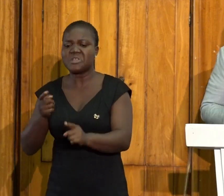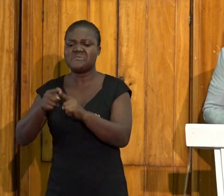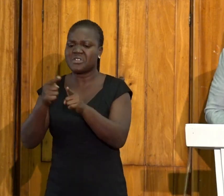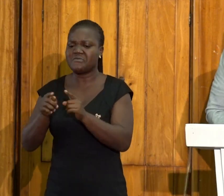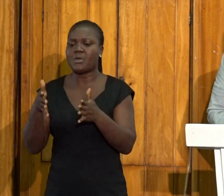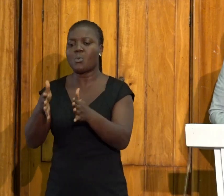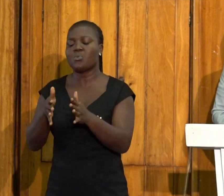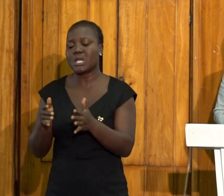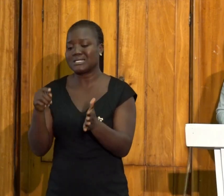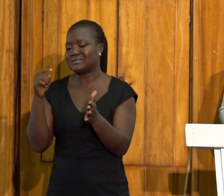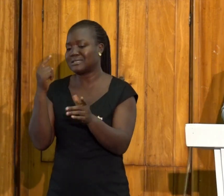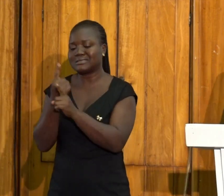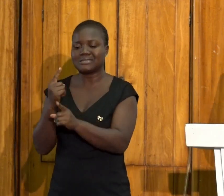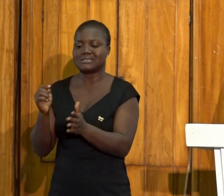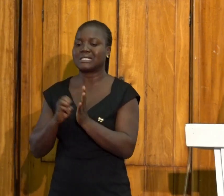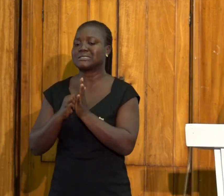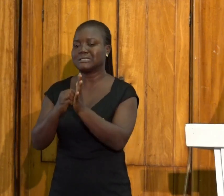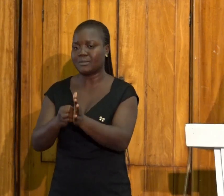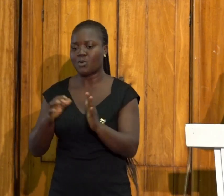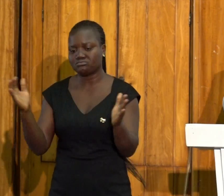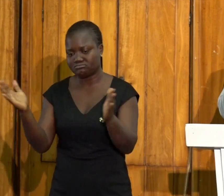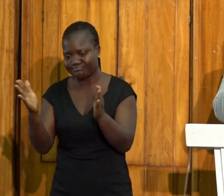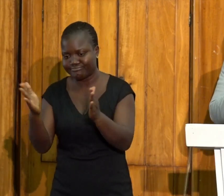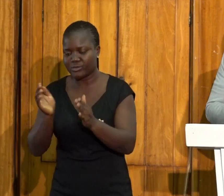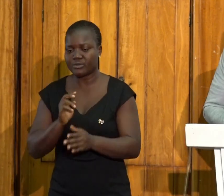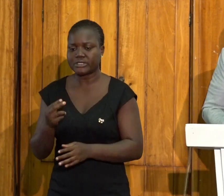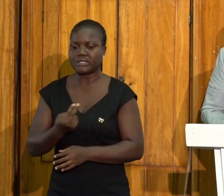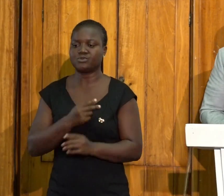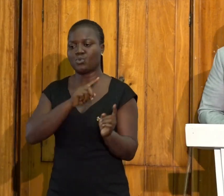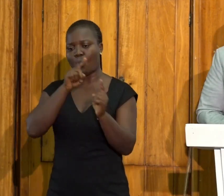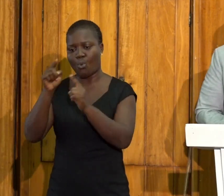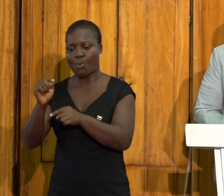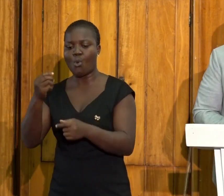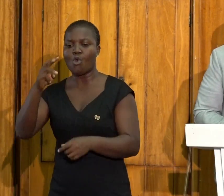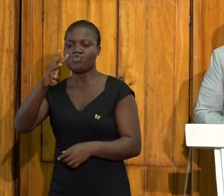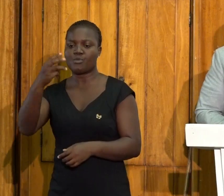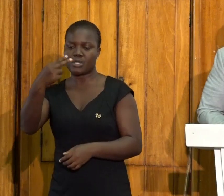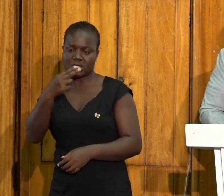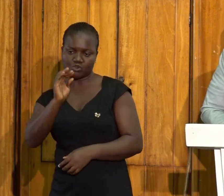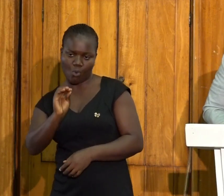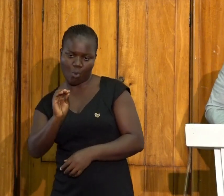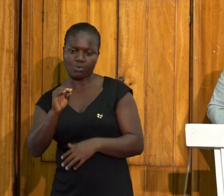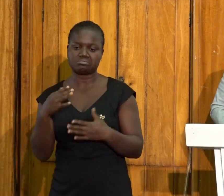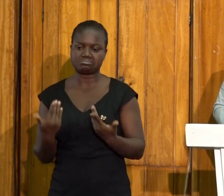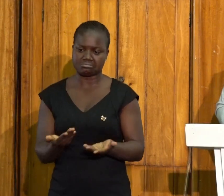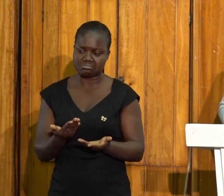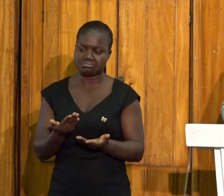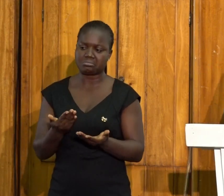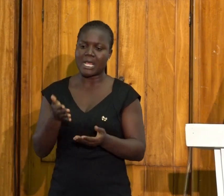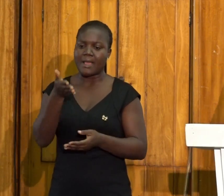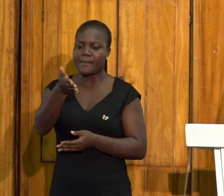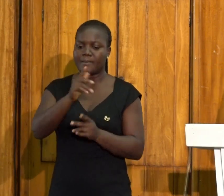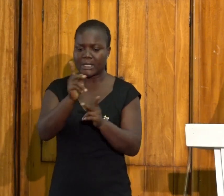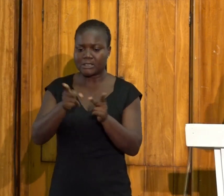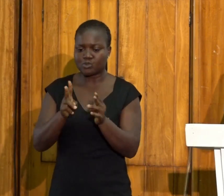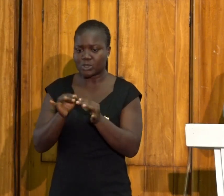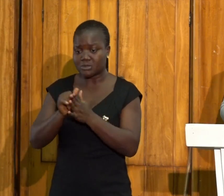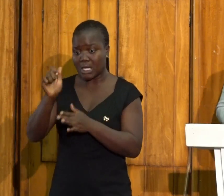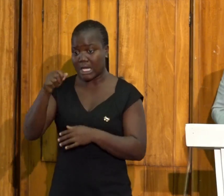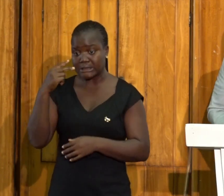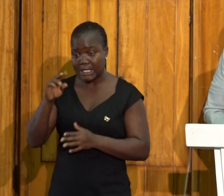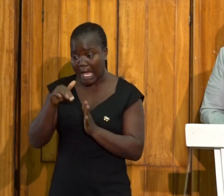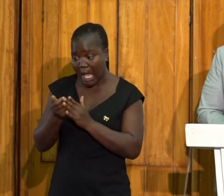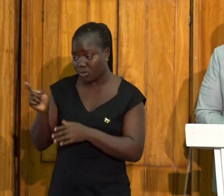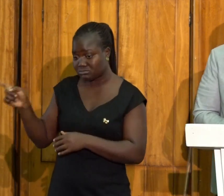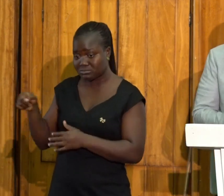just examples. I would encourage those that are interested to go to the WHO website, and you'll be able to see how these